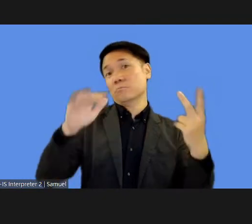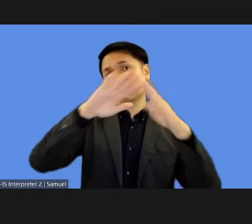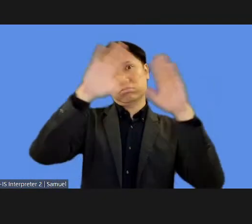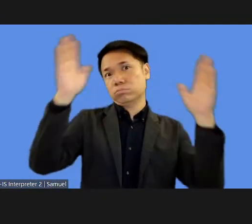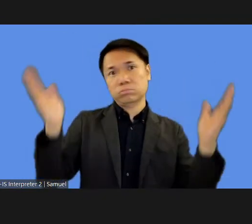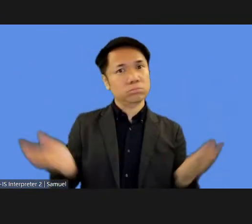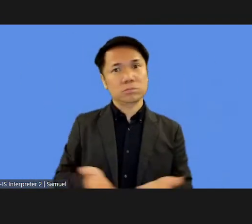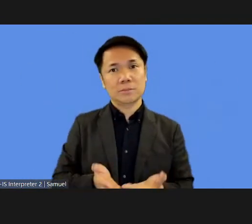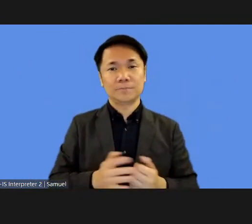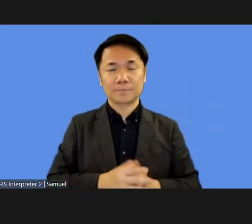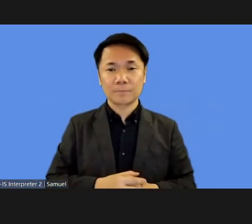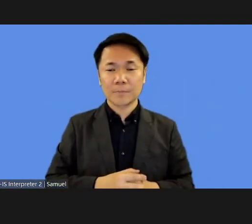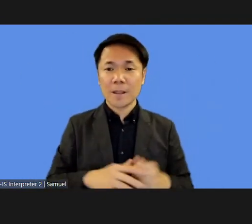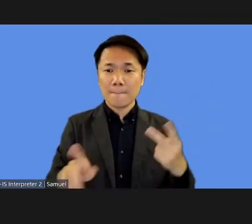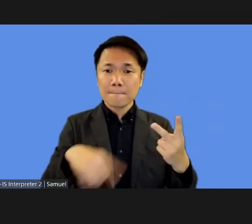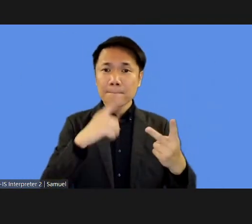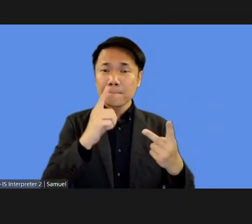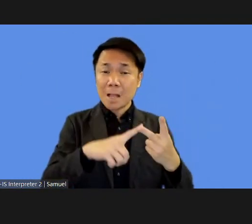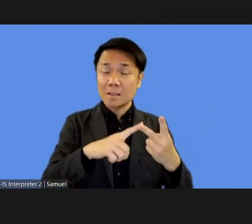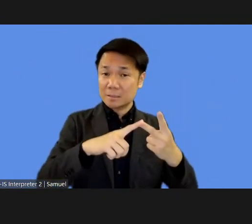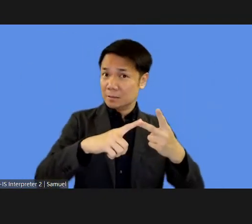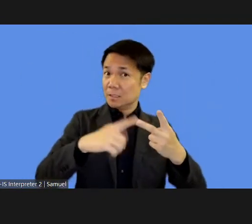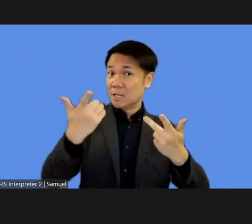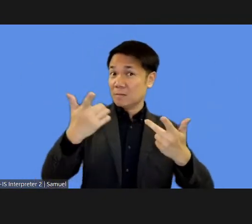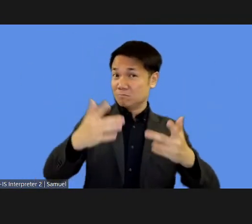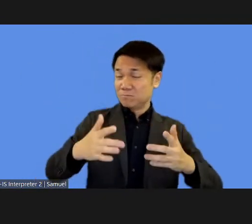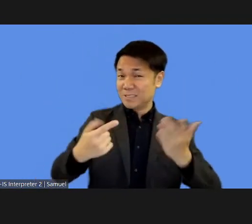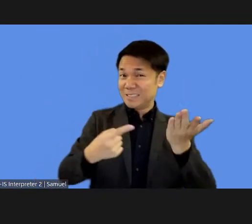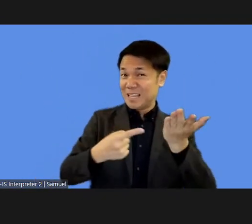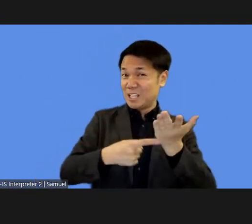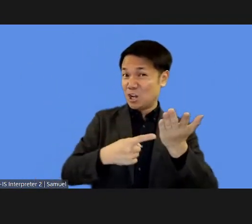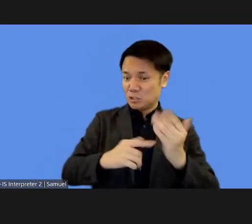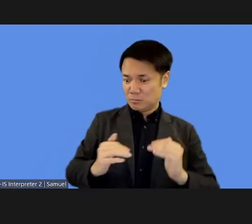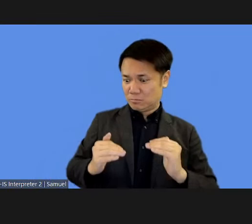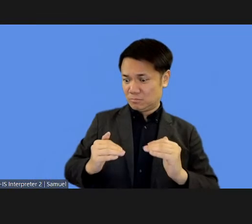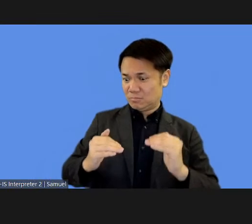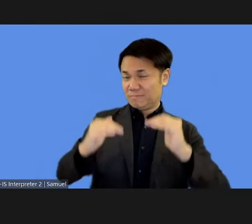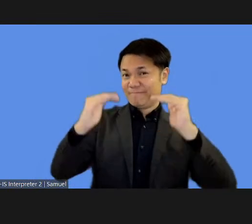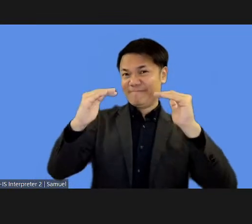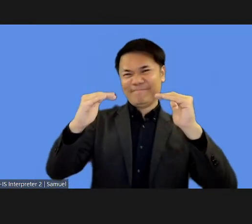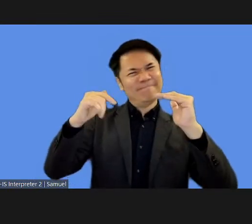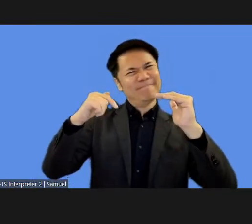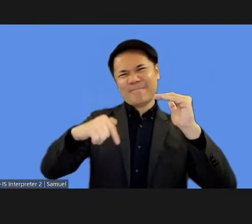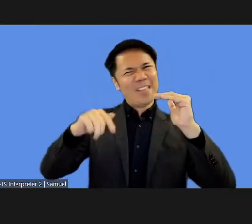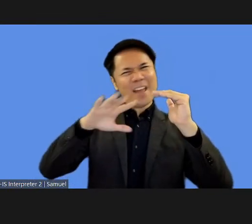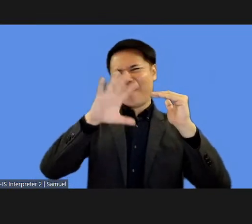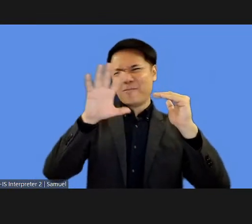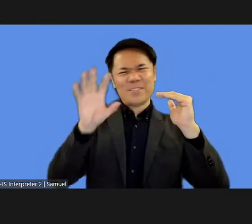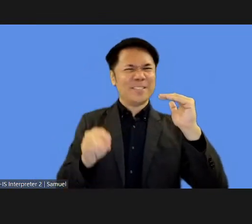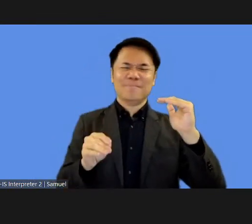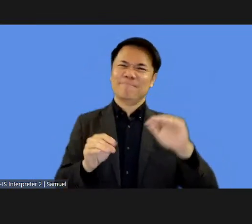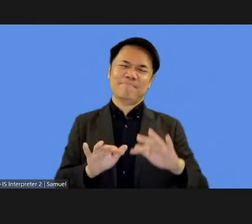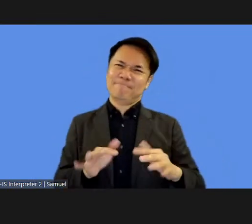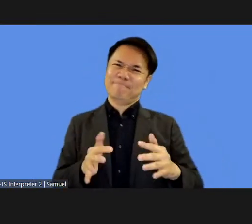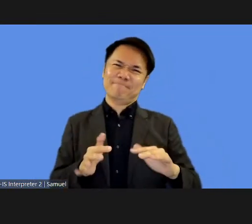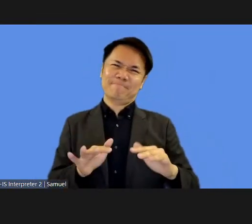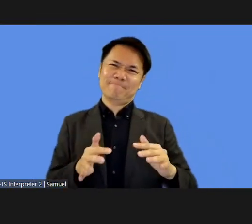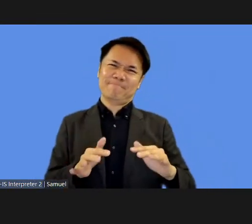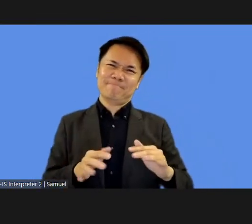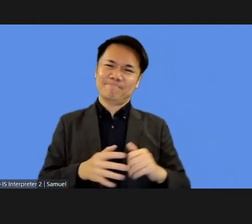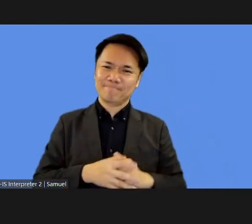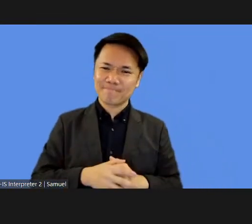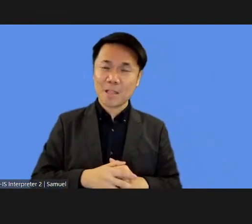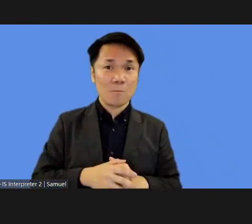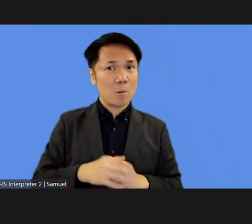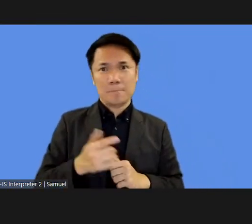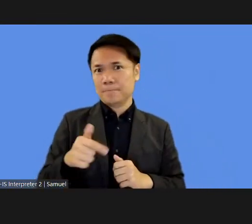infrastructure technology upgrade, again, Africa is not doing very well, with the per capita installed electricity capacity still very low